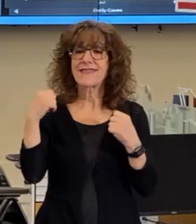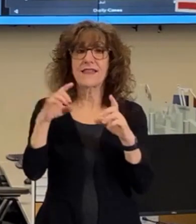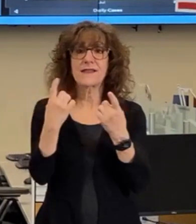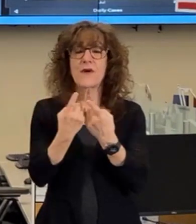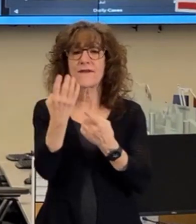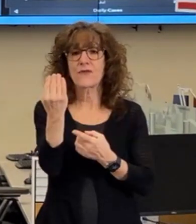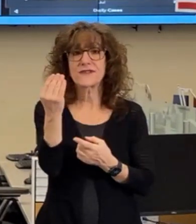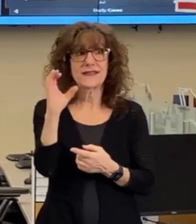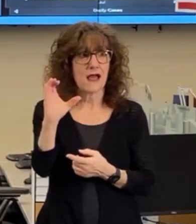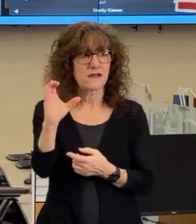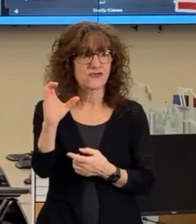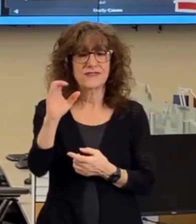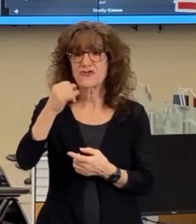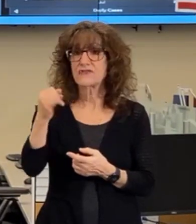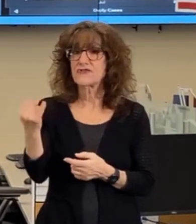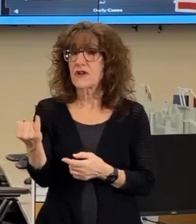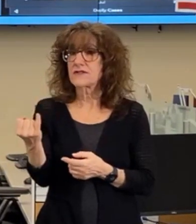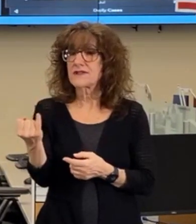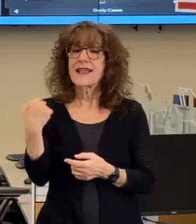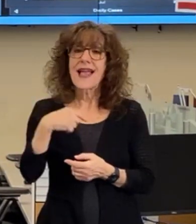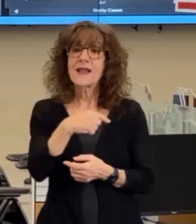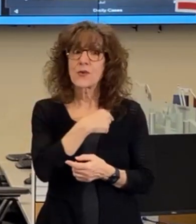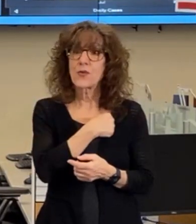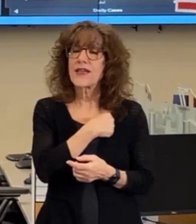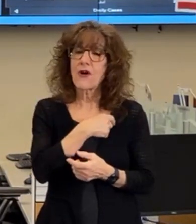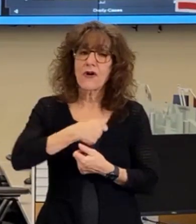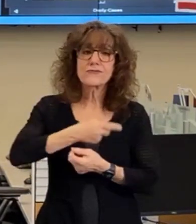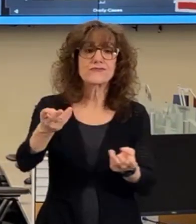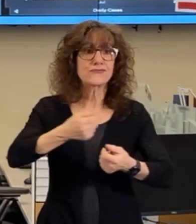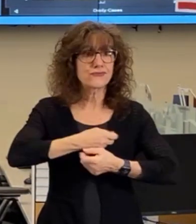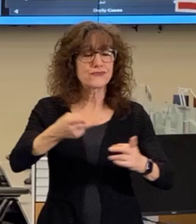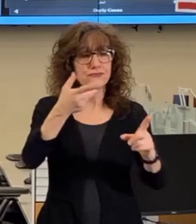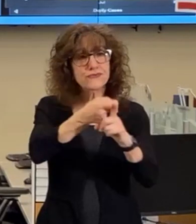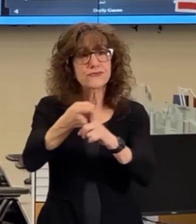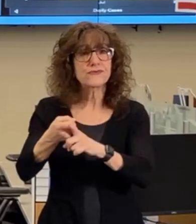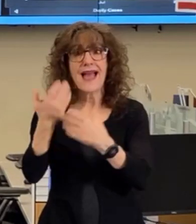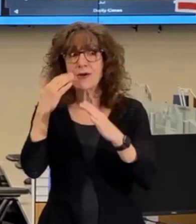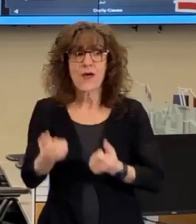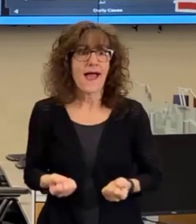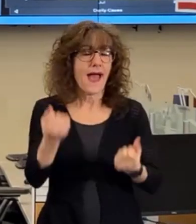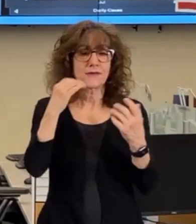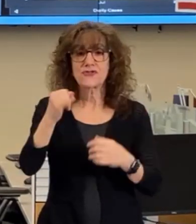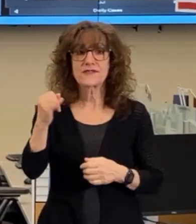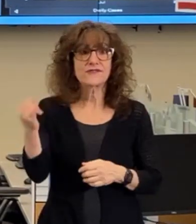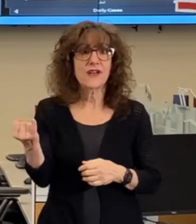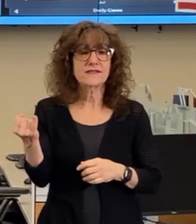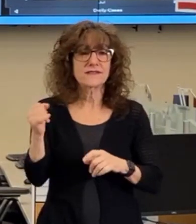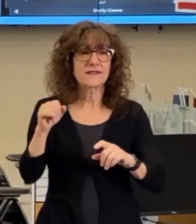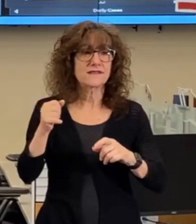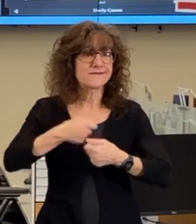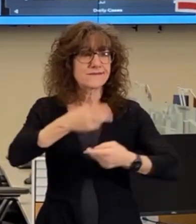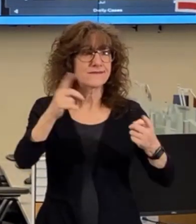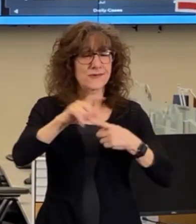department 1,400 of the Johnson & Johnson, and we're getting those out. I don't know exactly how many of the Johnson & Johnson went to all of